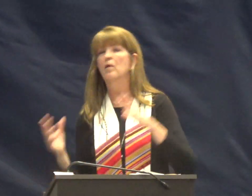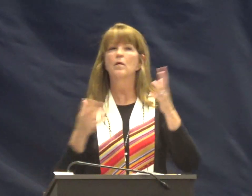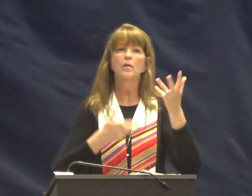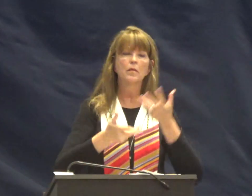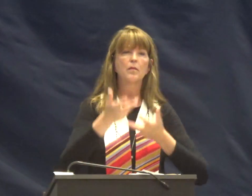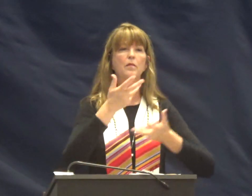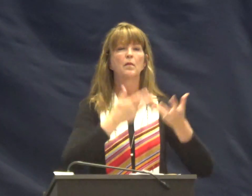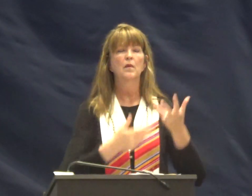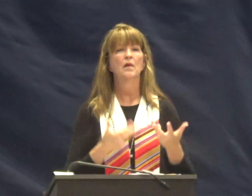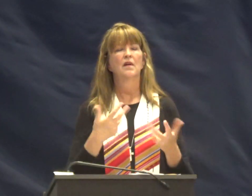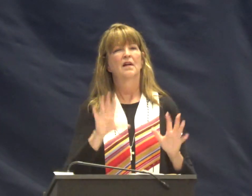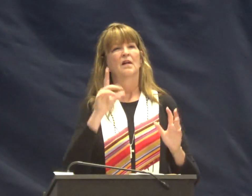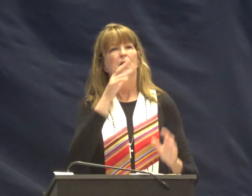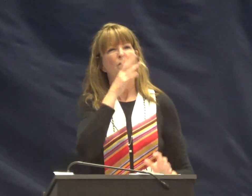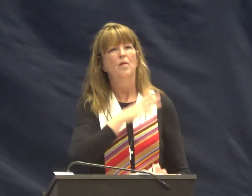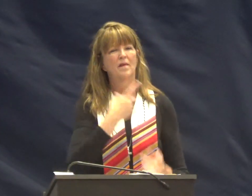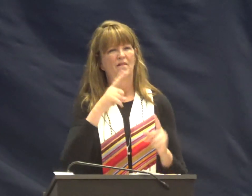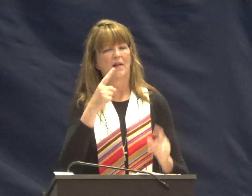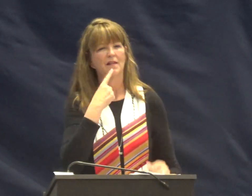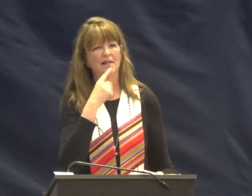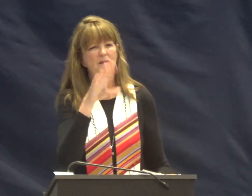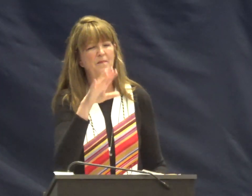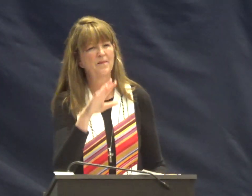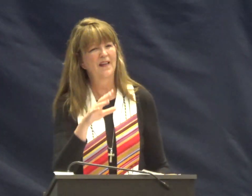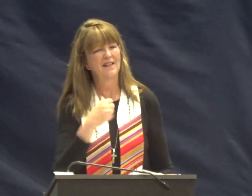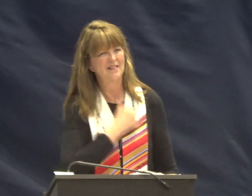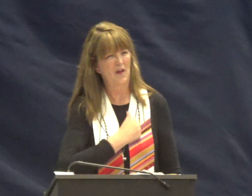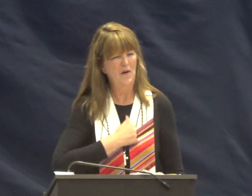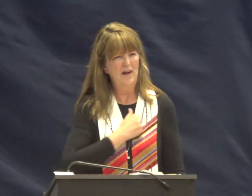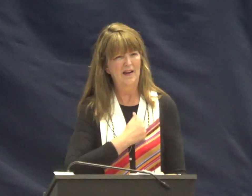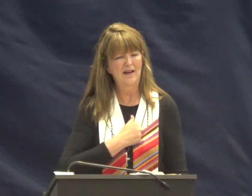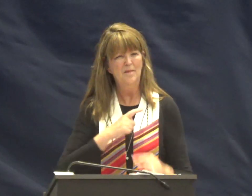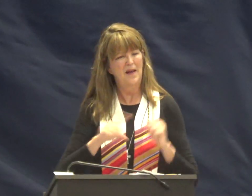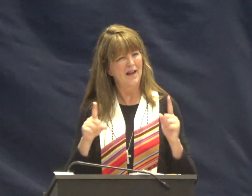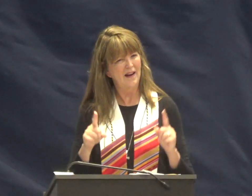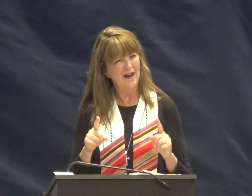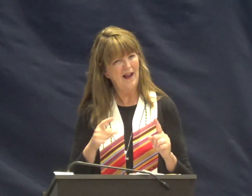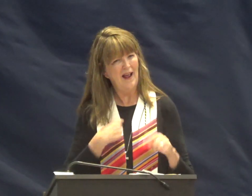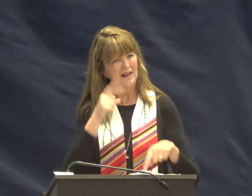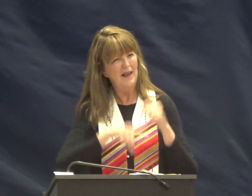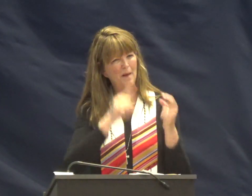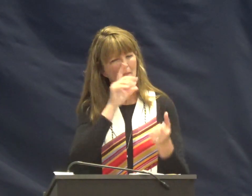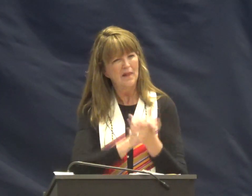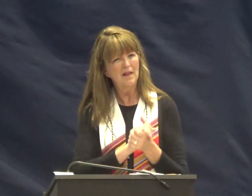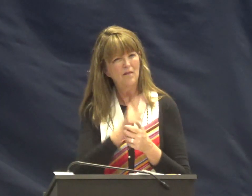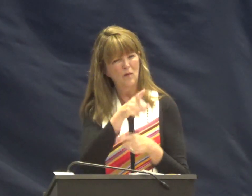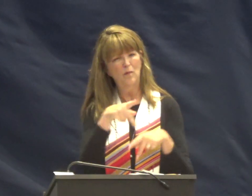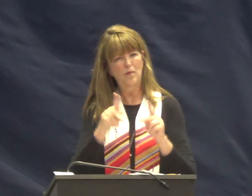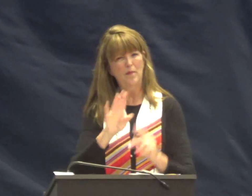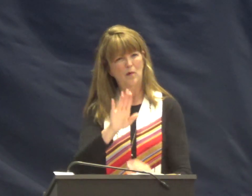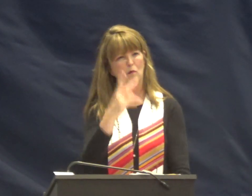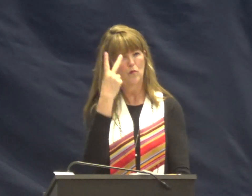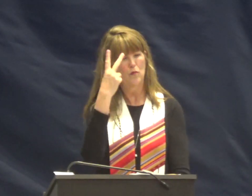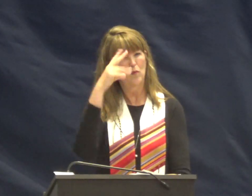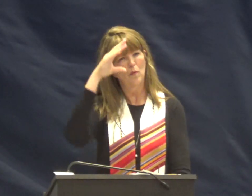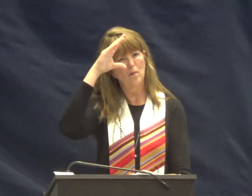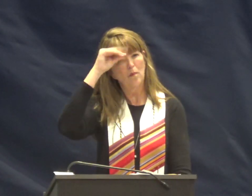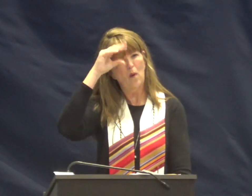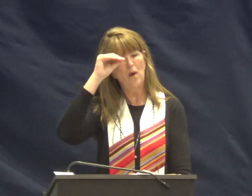with pleasantries. Finally, the woman said to me, I'm so sorry, but I can't believe that you're letting your